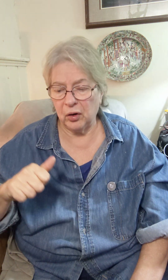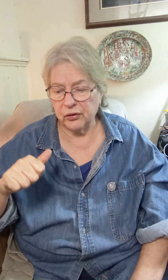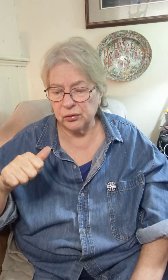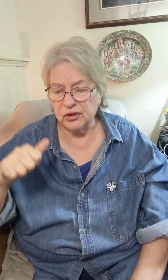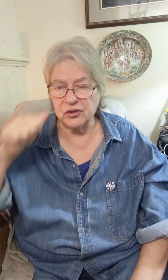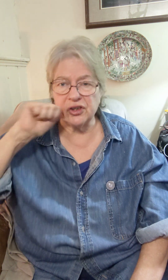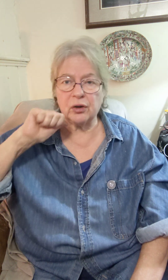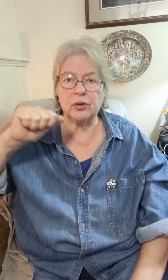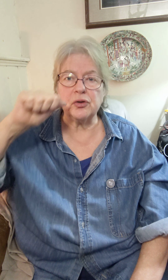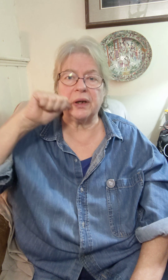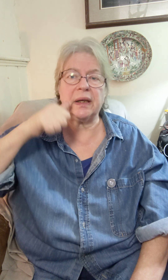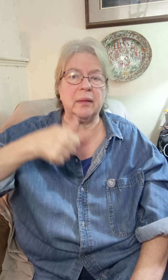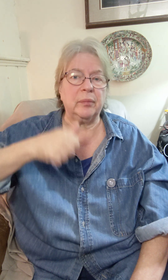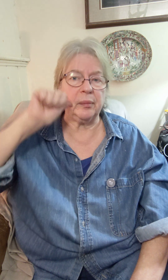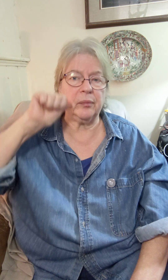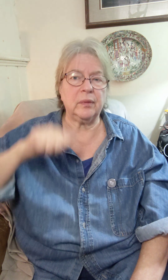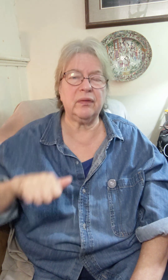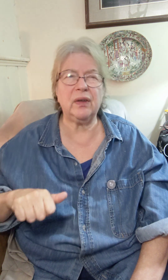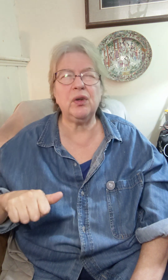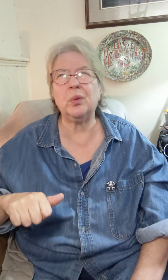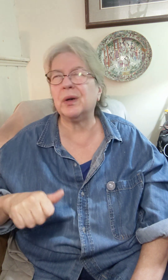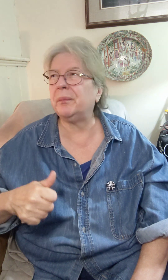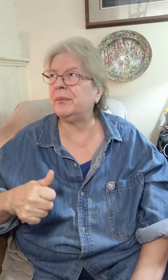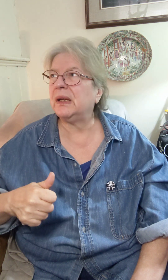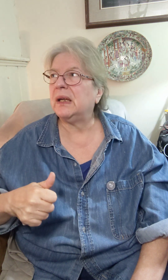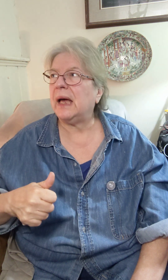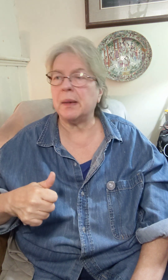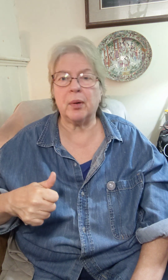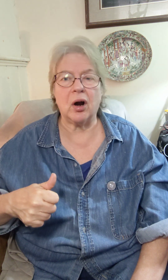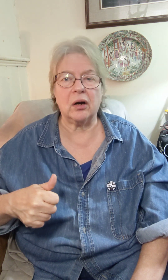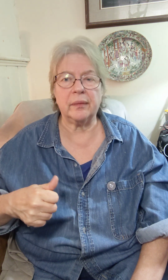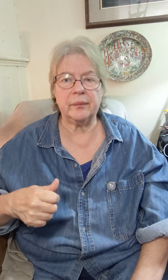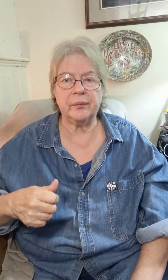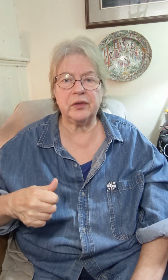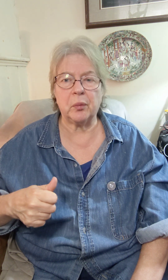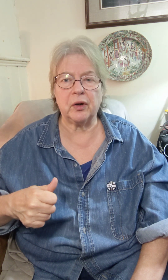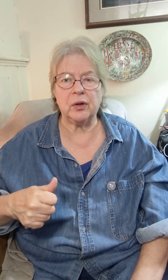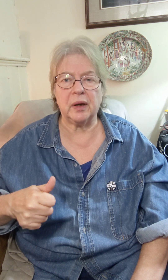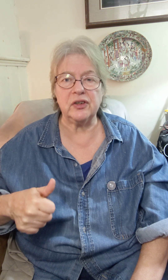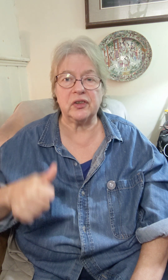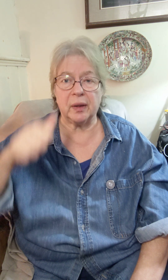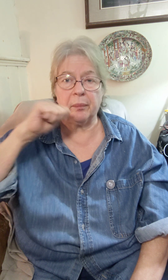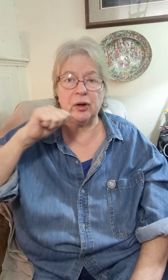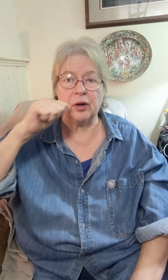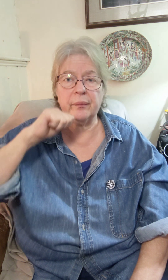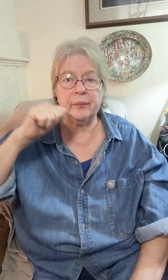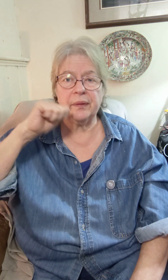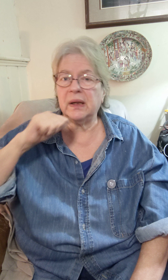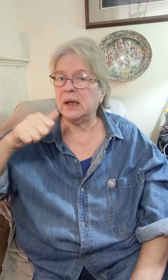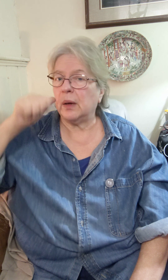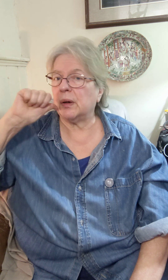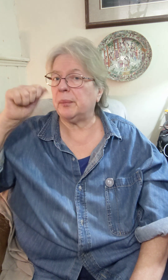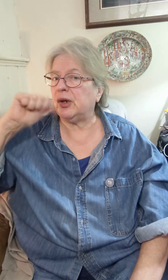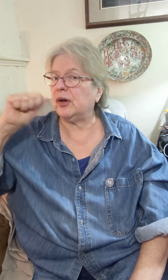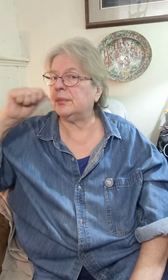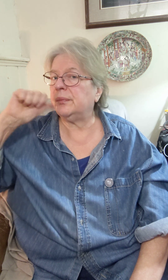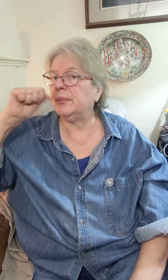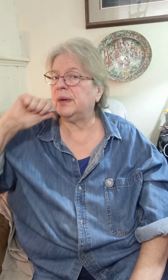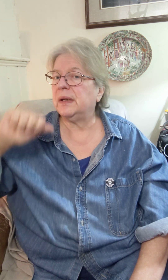Also just general drinking, but if you were at a bar somewhere, you might just say beer. I want a beer.